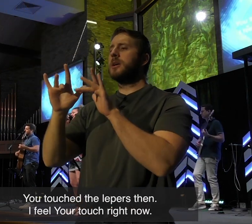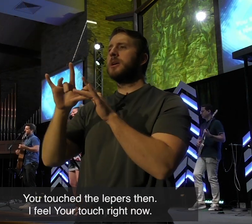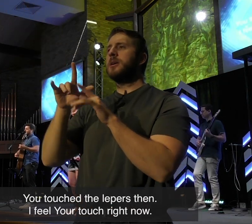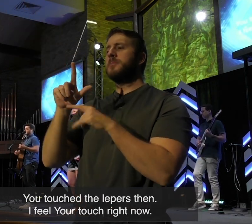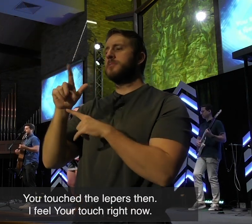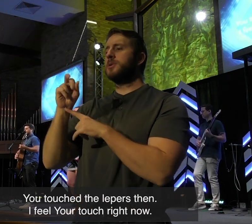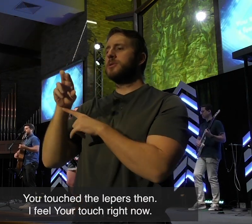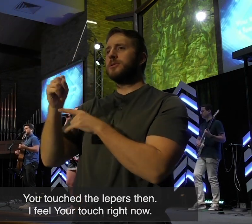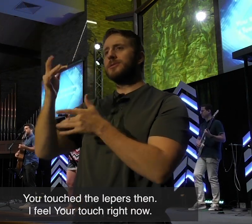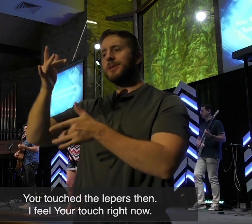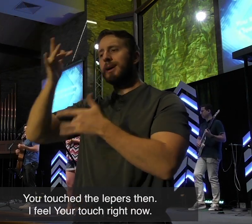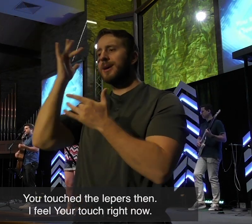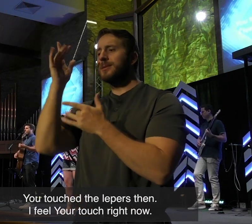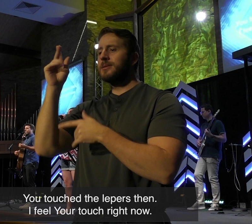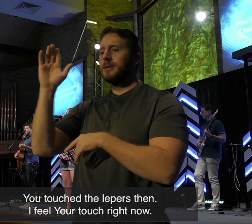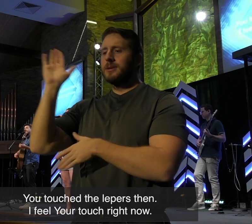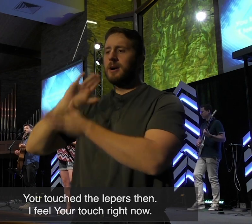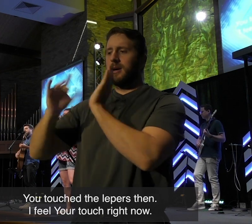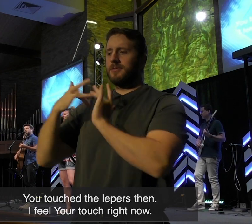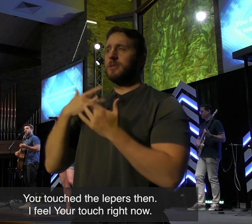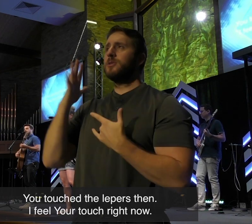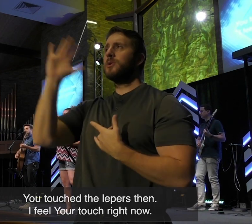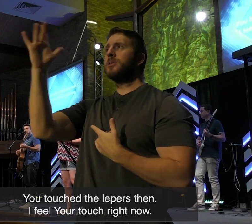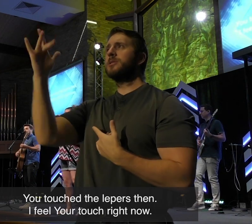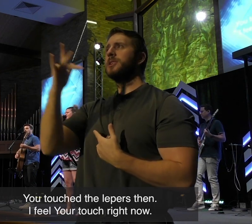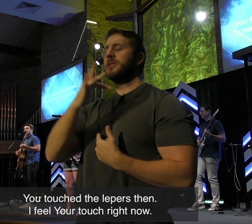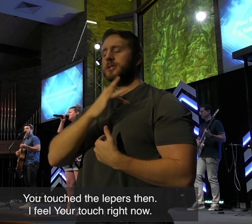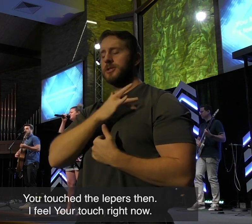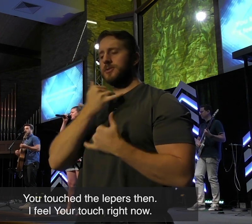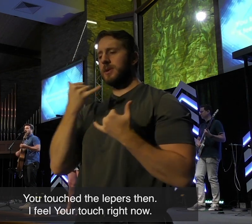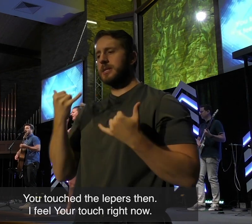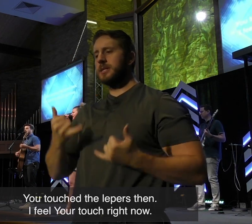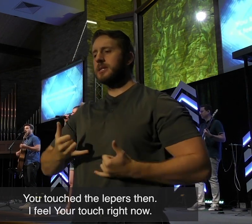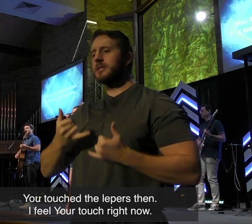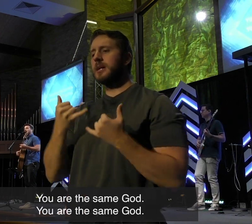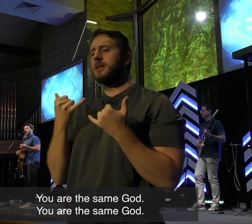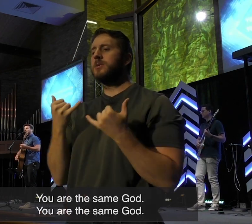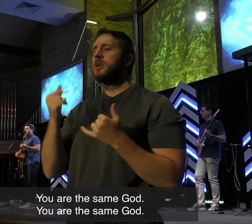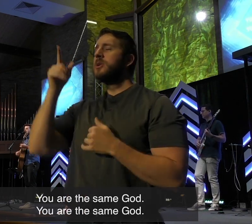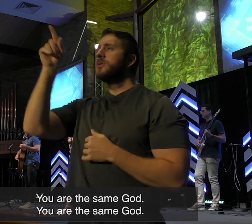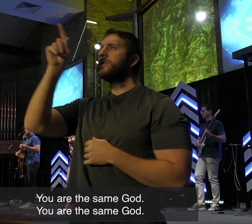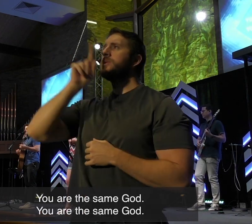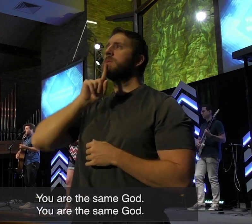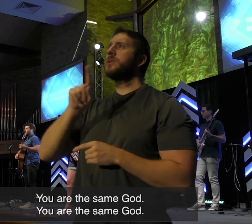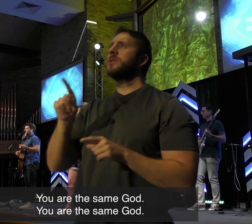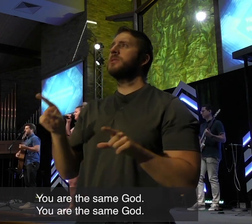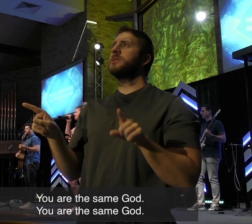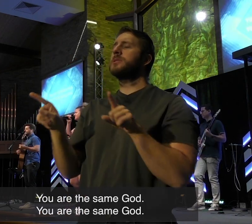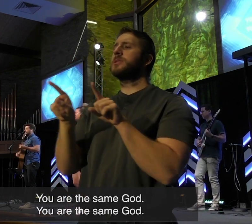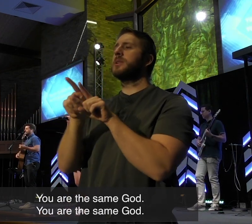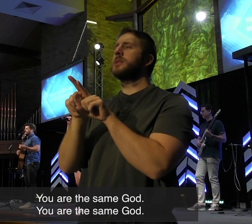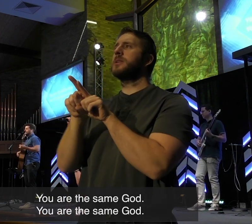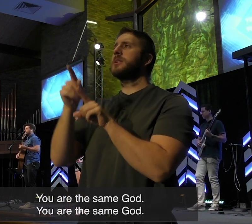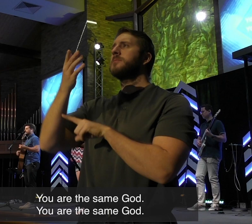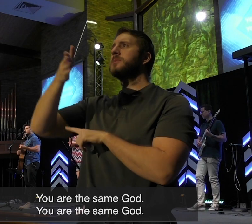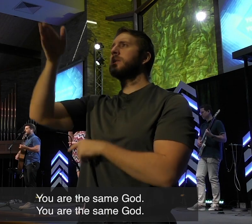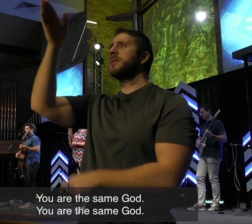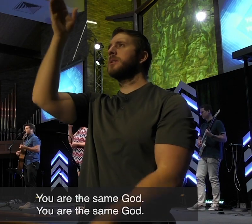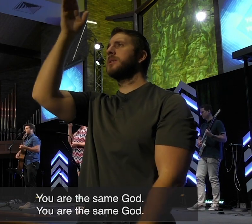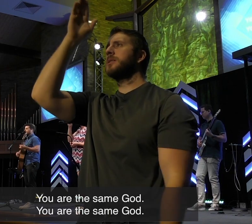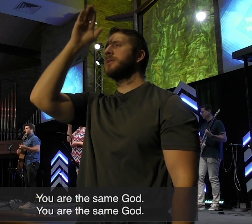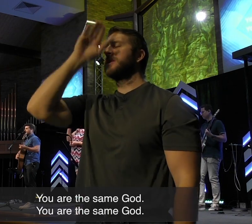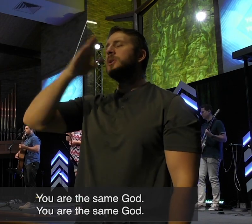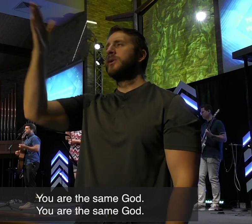the lepers then, I feel your touch right now. You are the